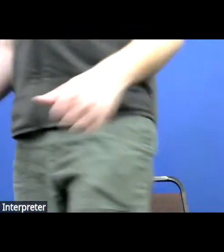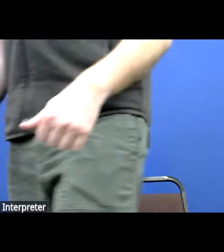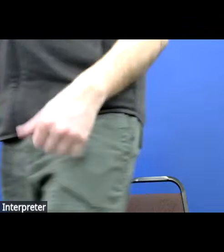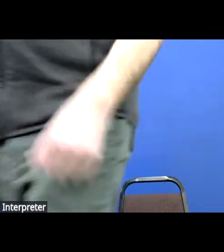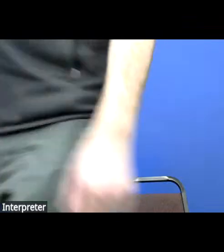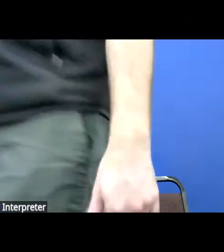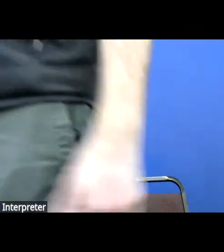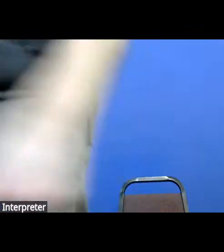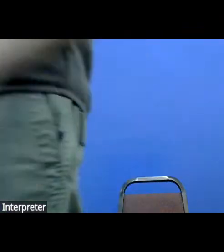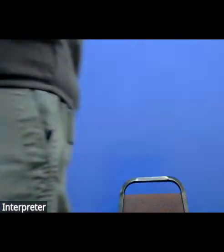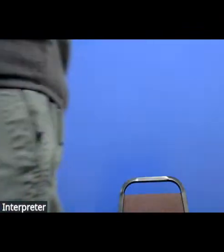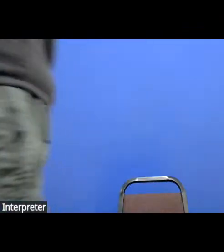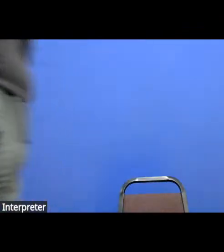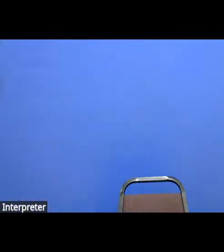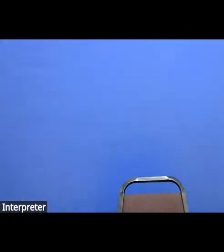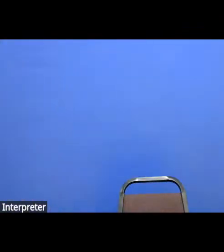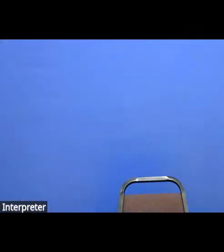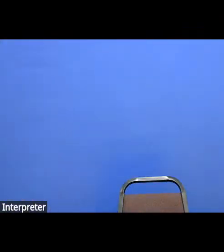work?